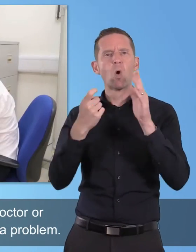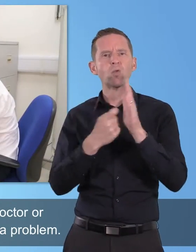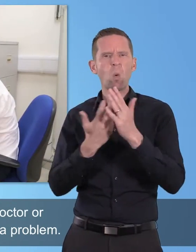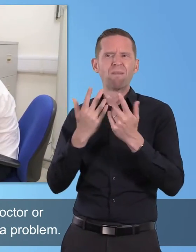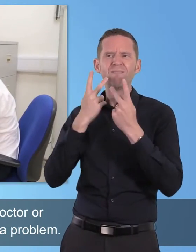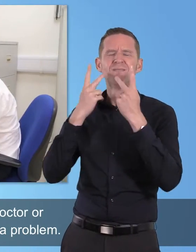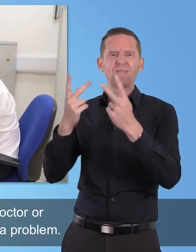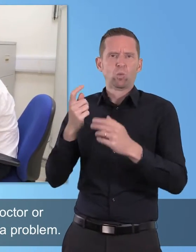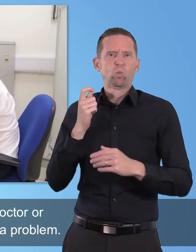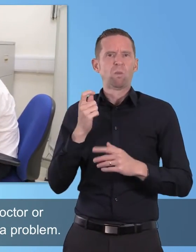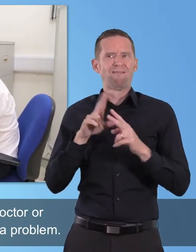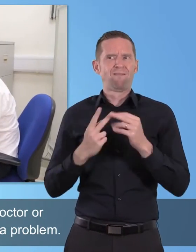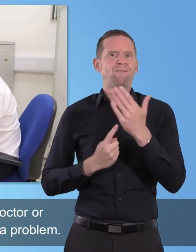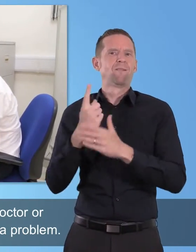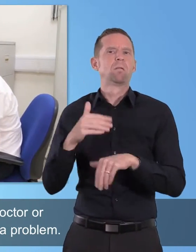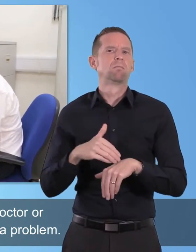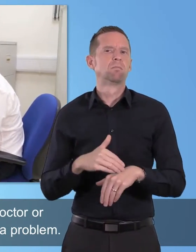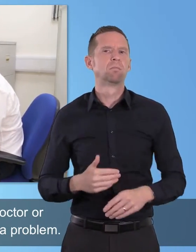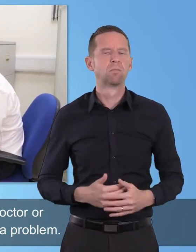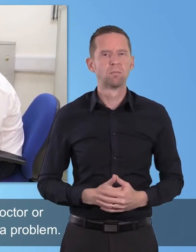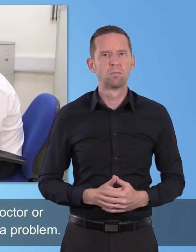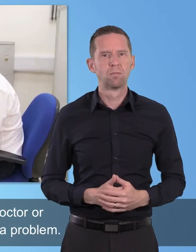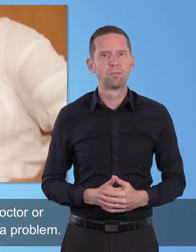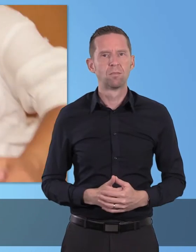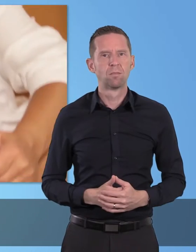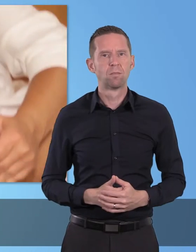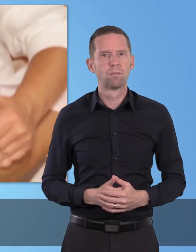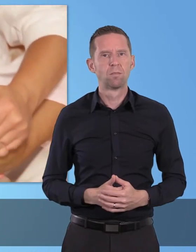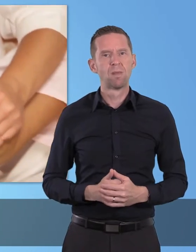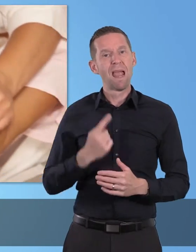help early from your doctor or podiatrist if you find a problem.